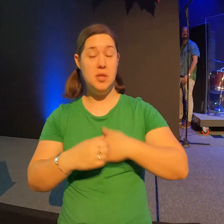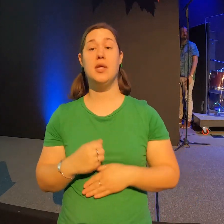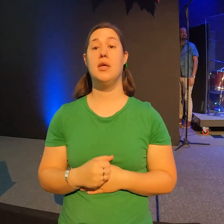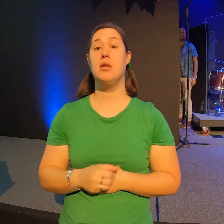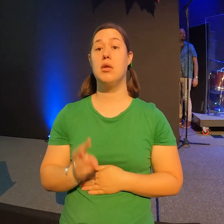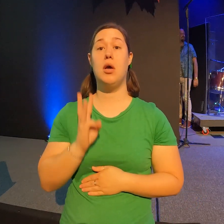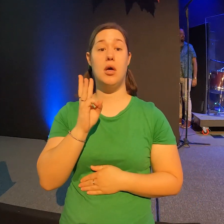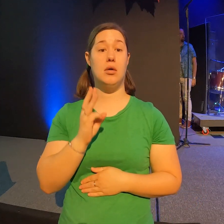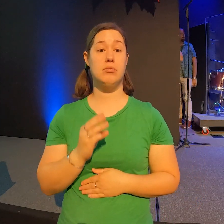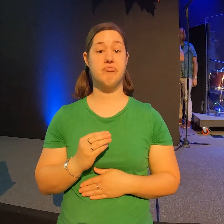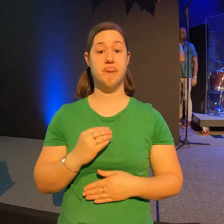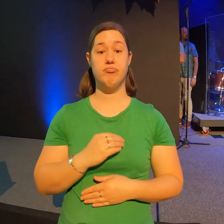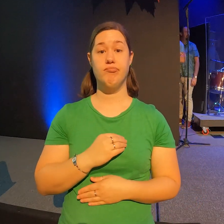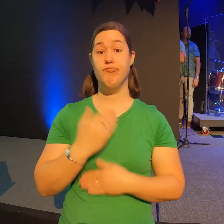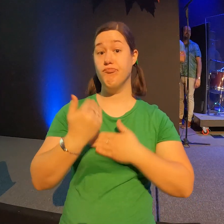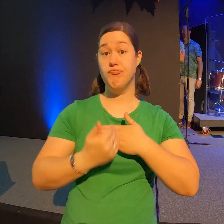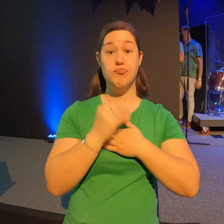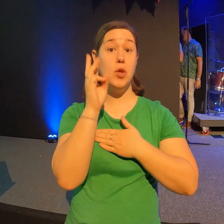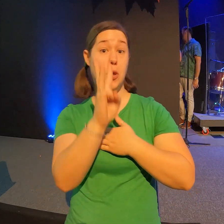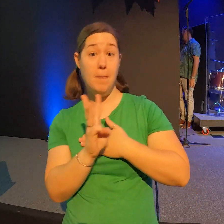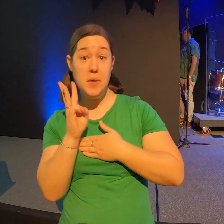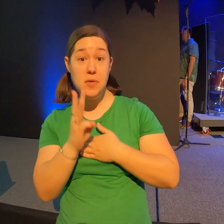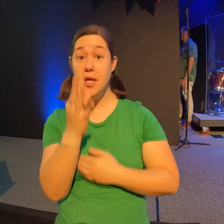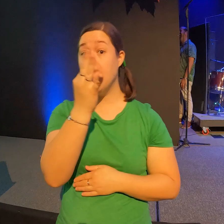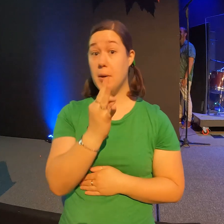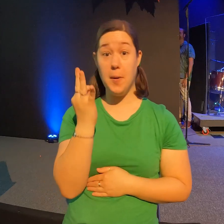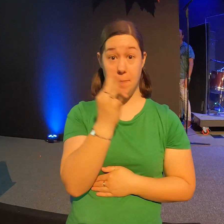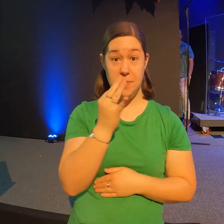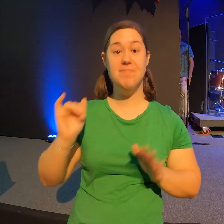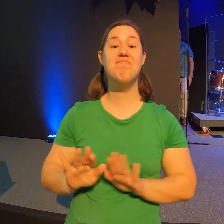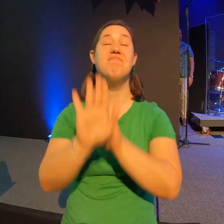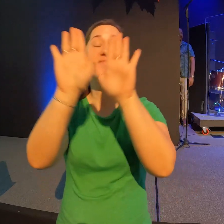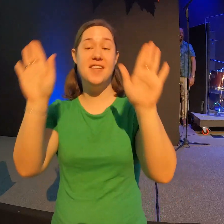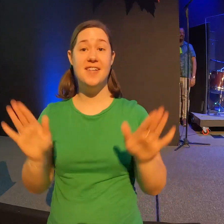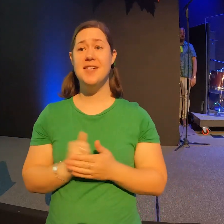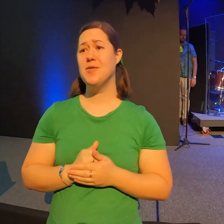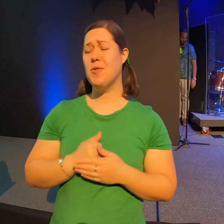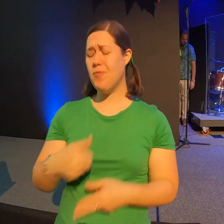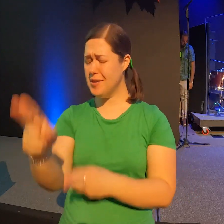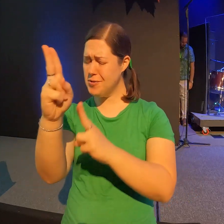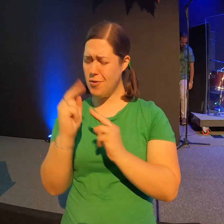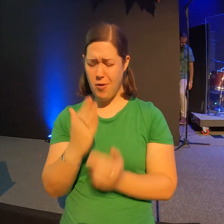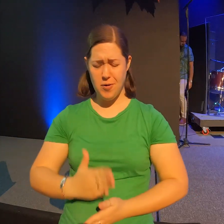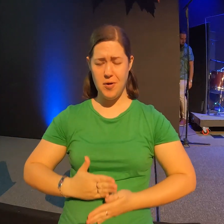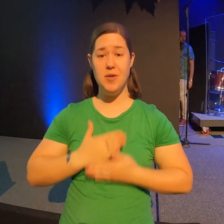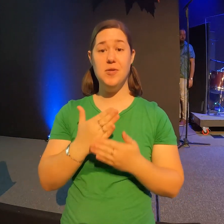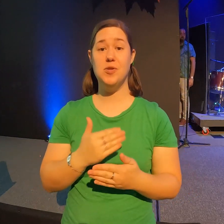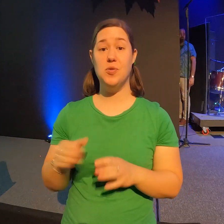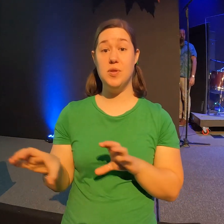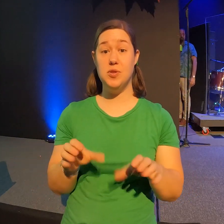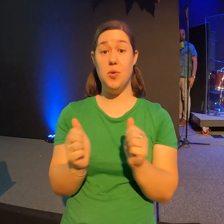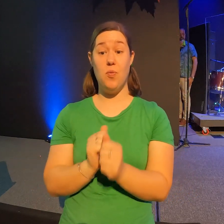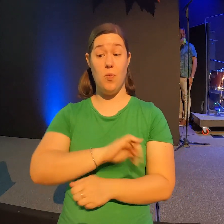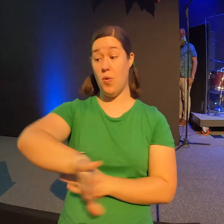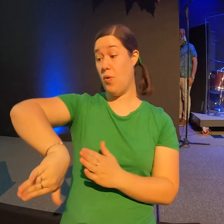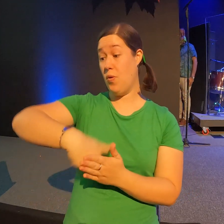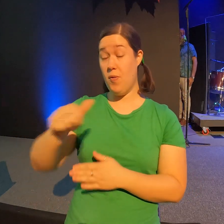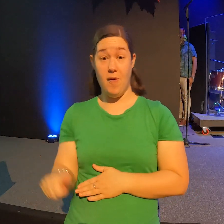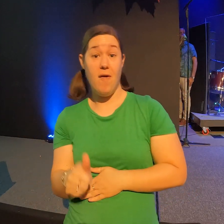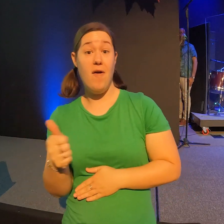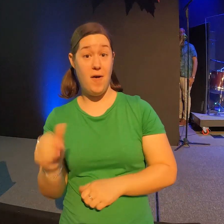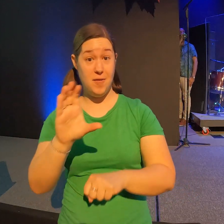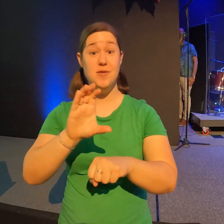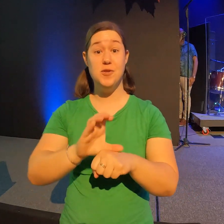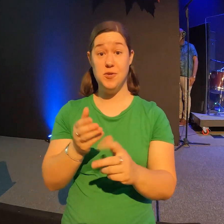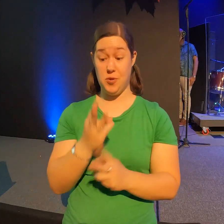literally around the world. And so it is an honor and a joy to do that with you side by side. Those who are here in person and those who are joining with us online know that